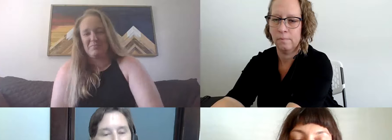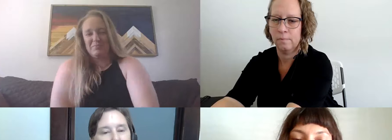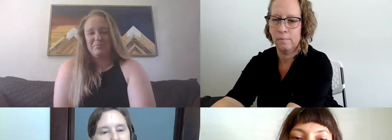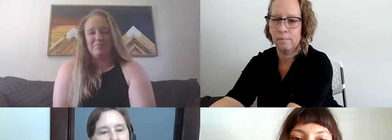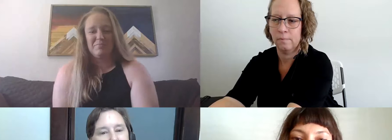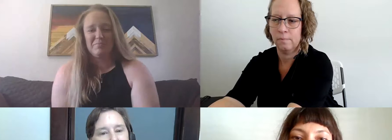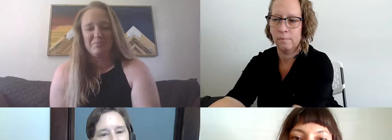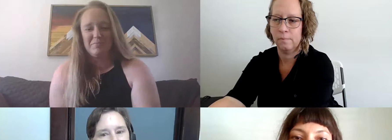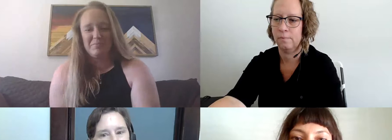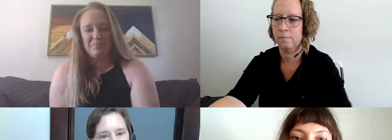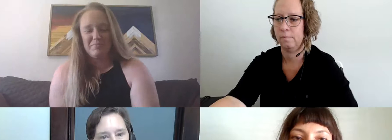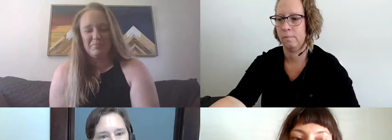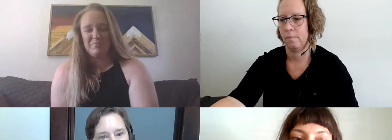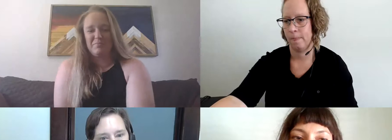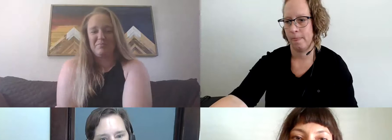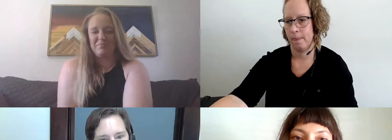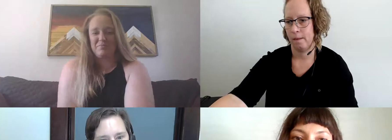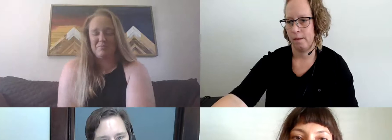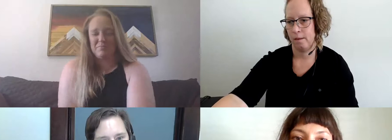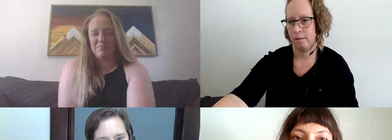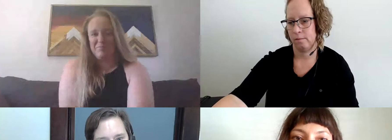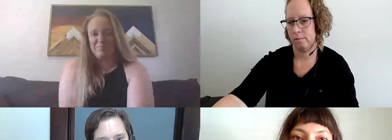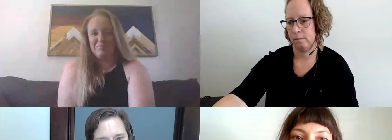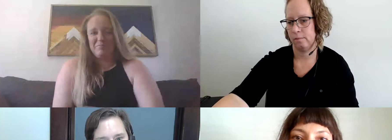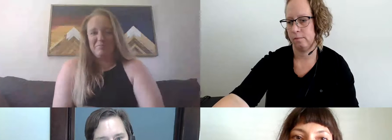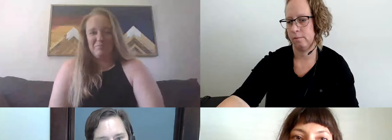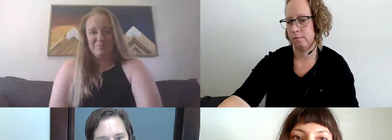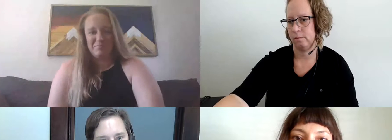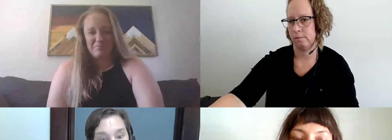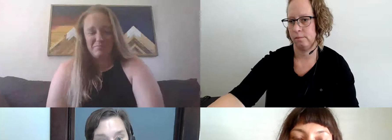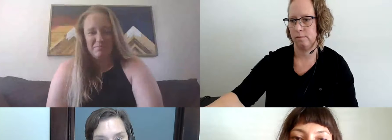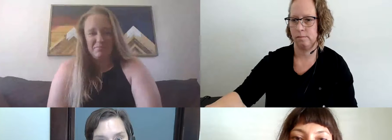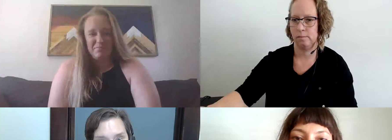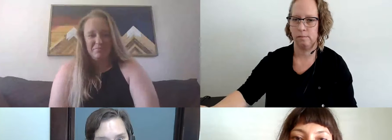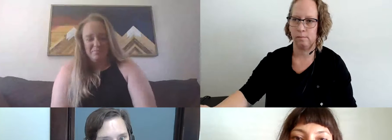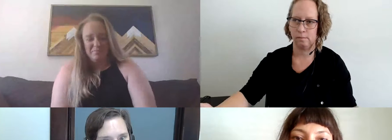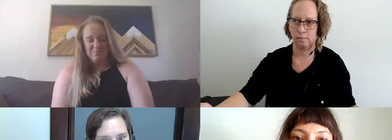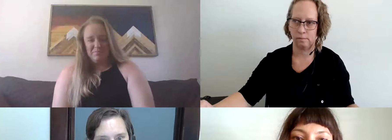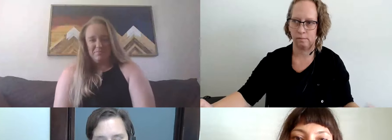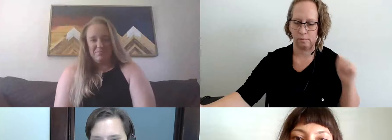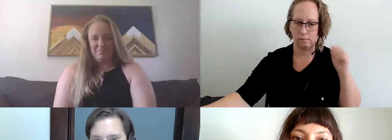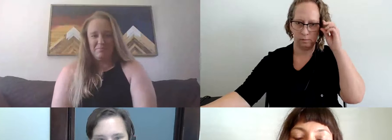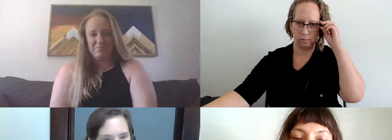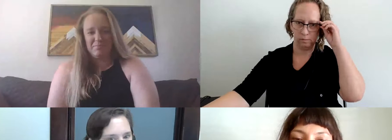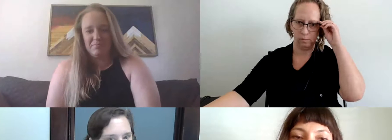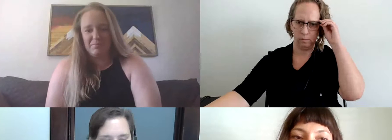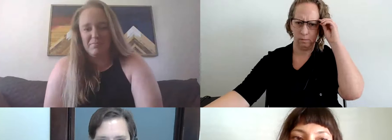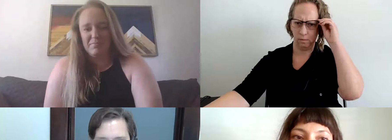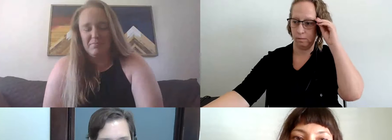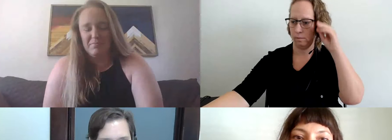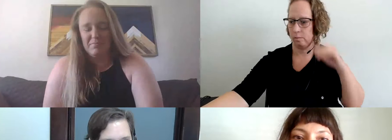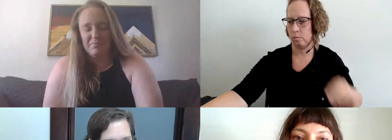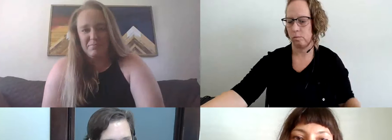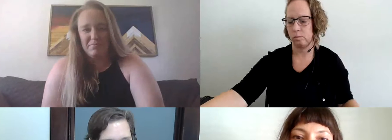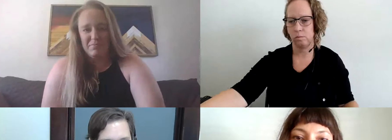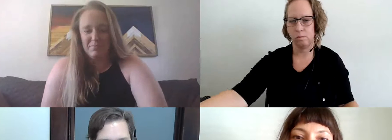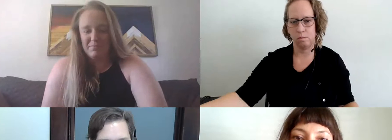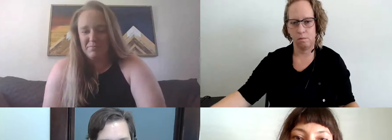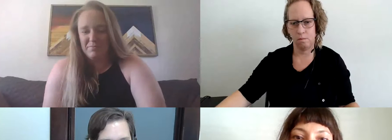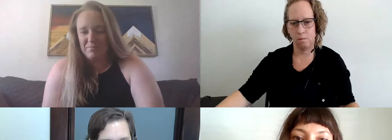challenges. But when I think of other jobs that I've had, big challenges include large team